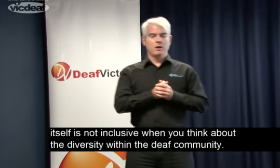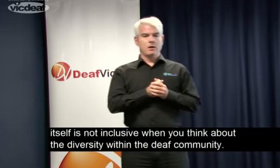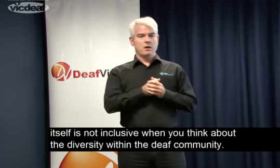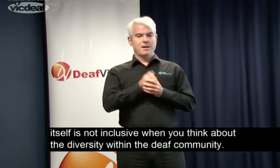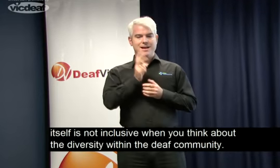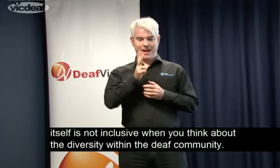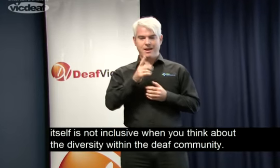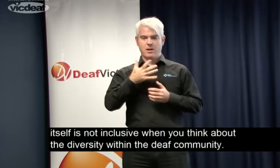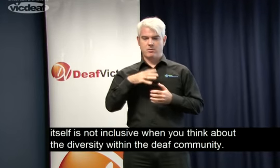Thank you, Brett.